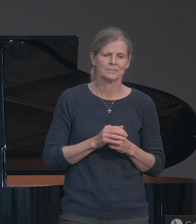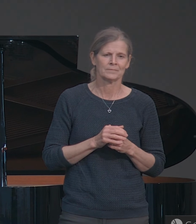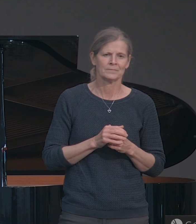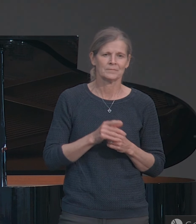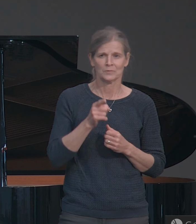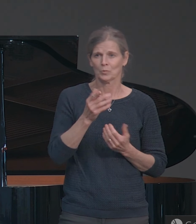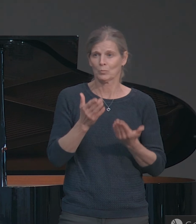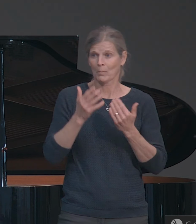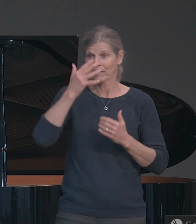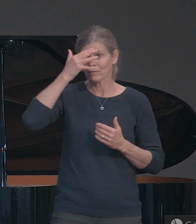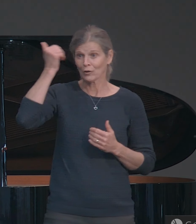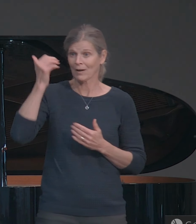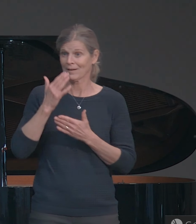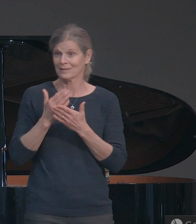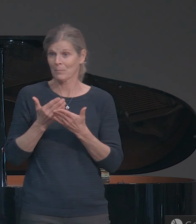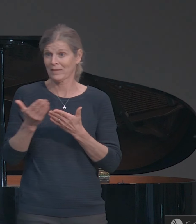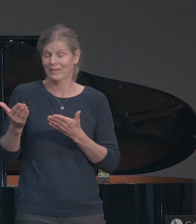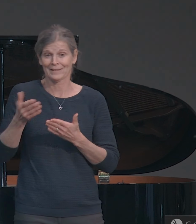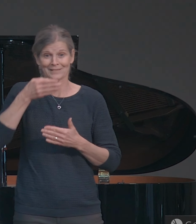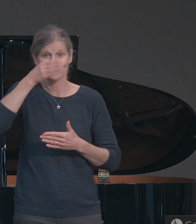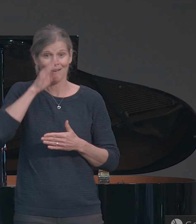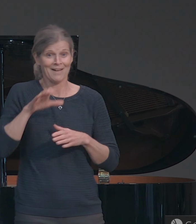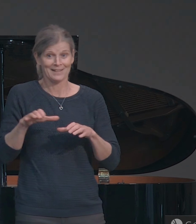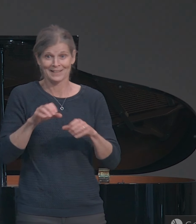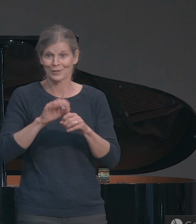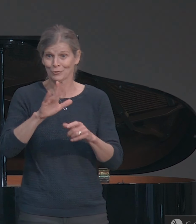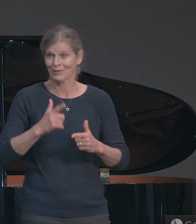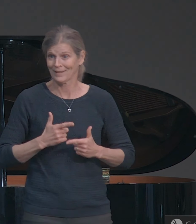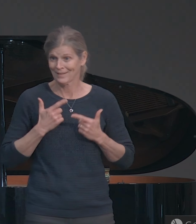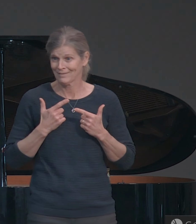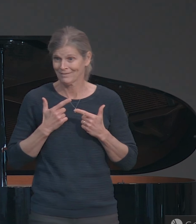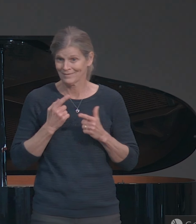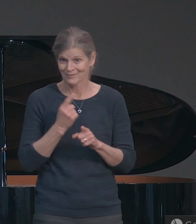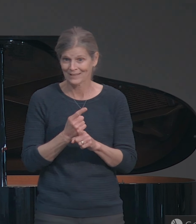You've probably forgotten some of the things God has done in your life.